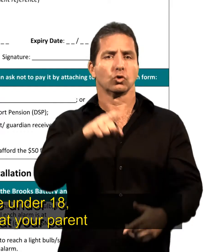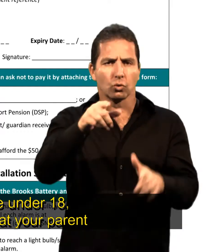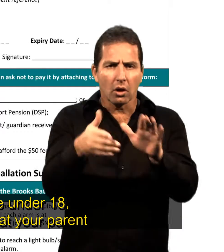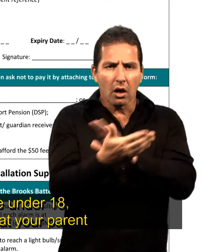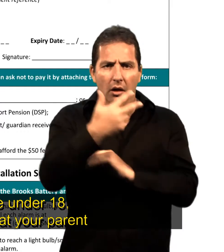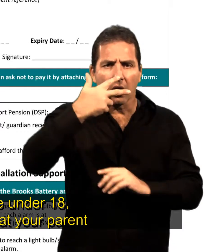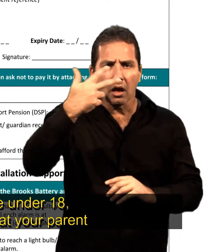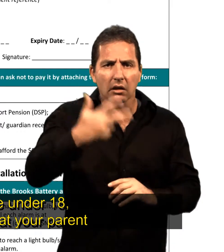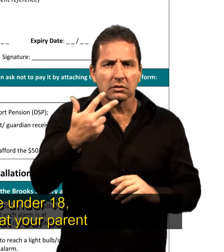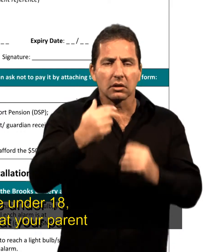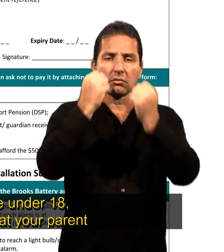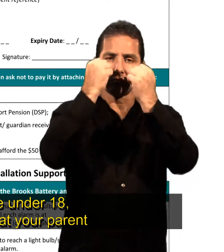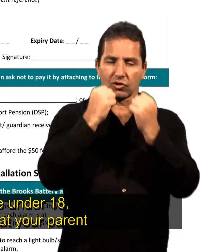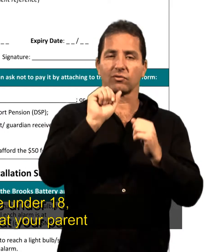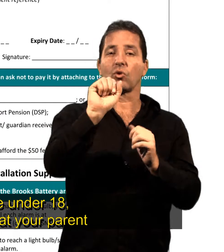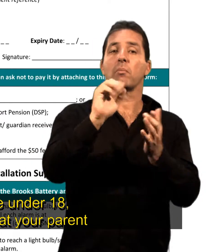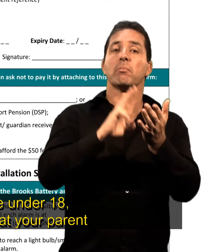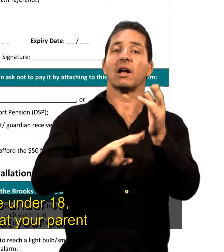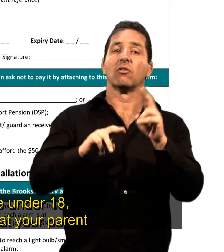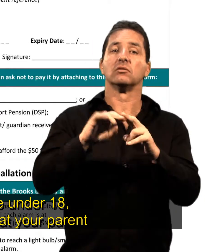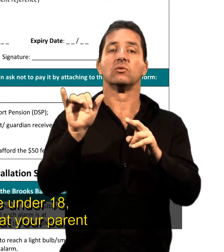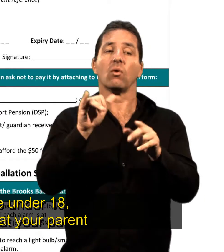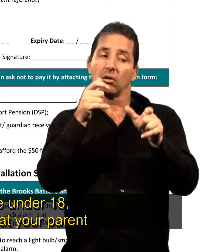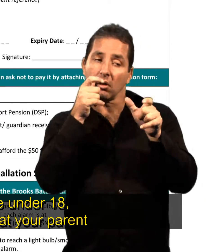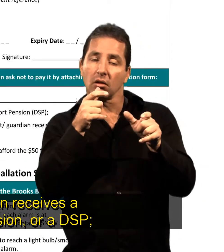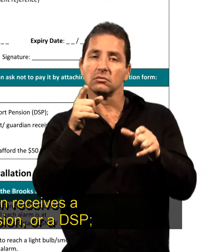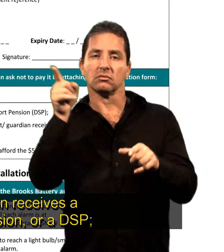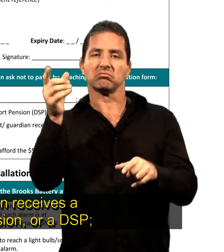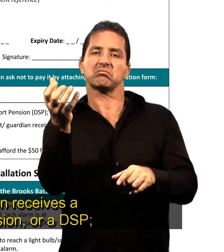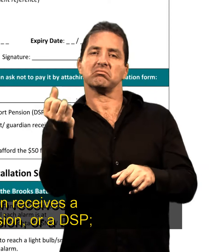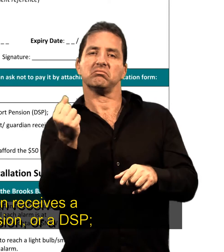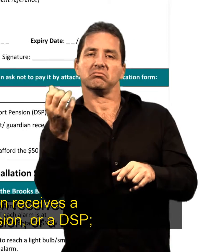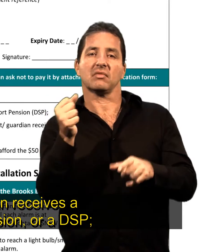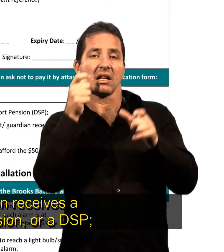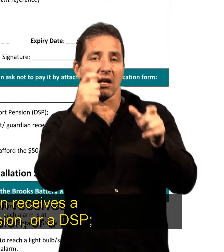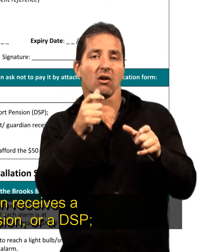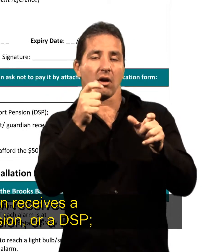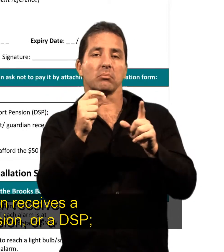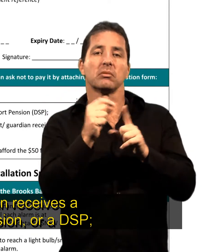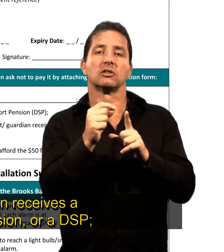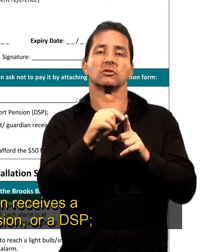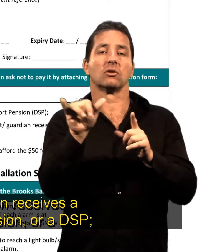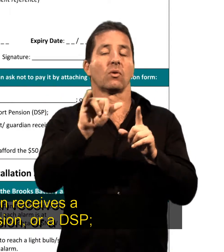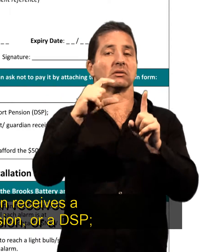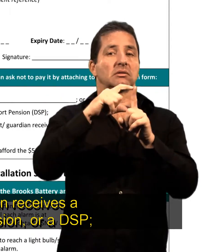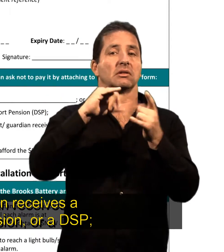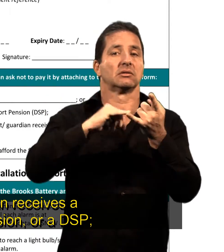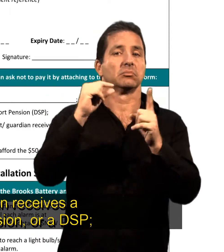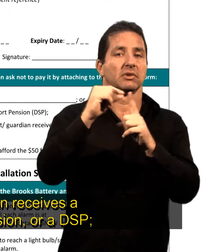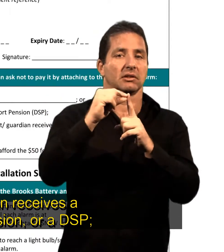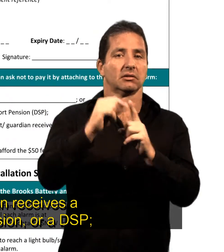or if you're under 18, evidence that your parent or guardian receives the carer payment or DSP.